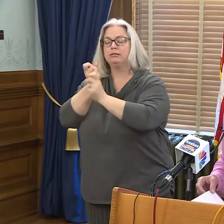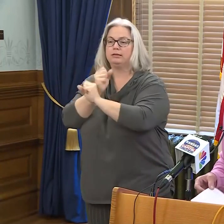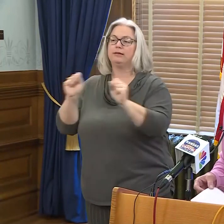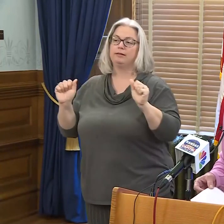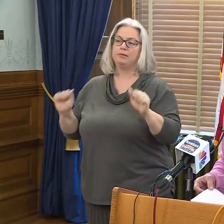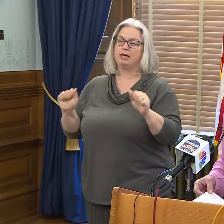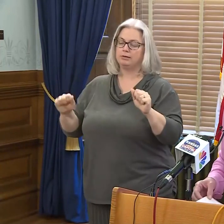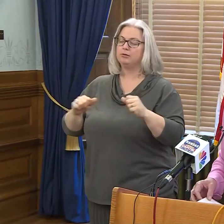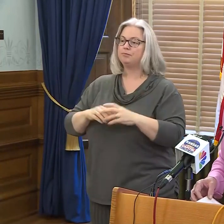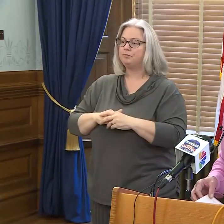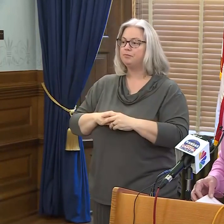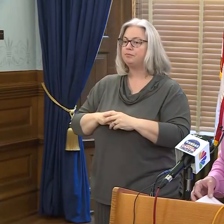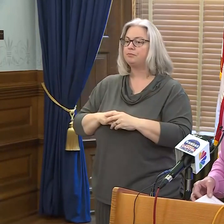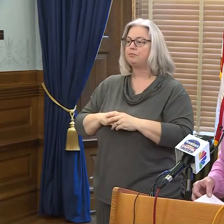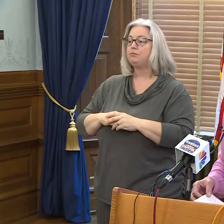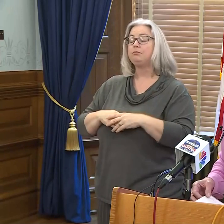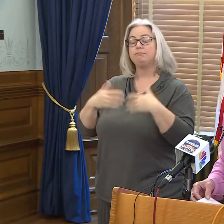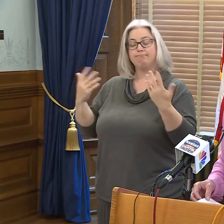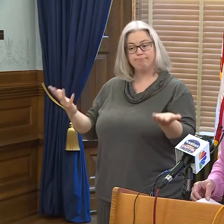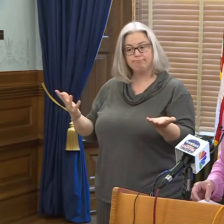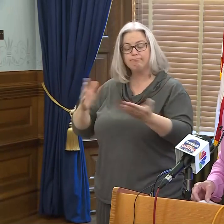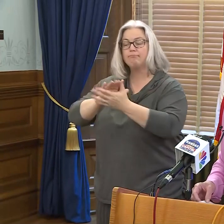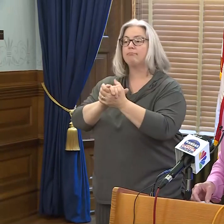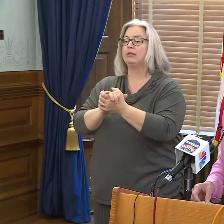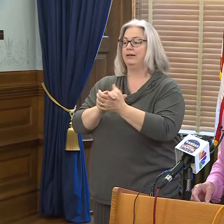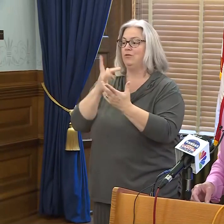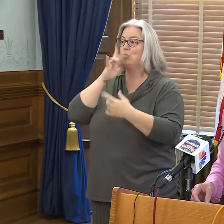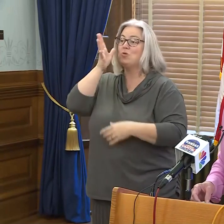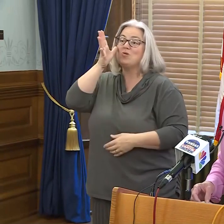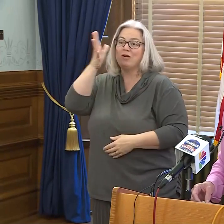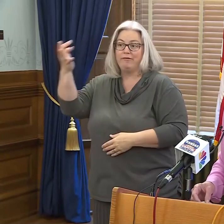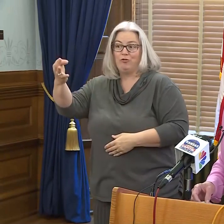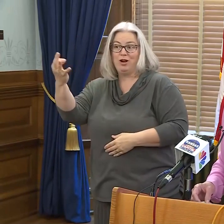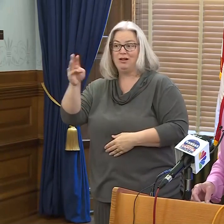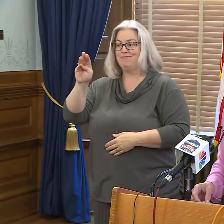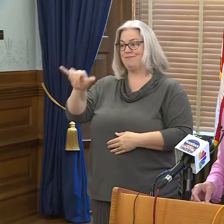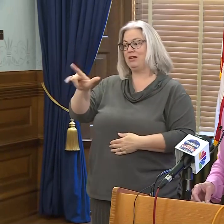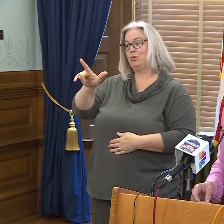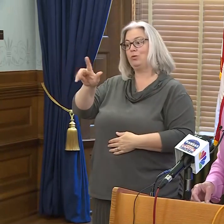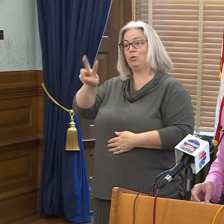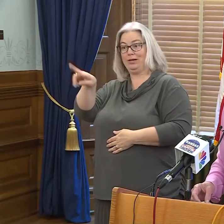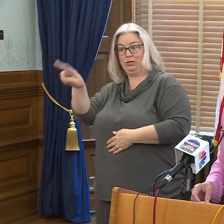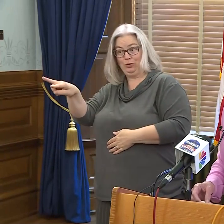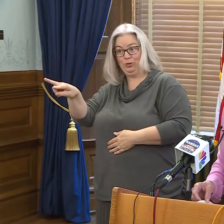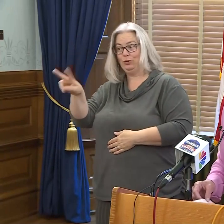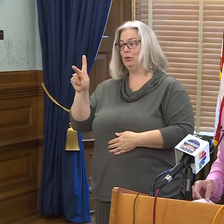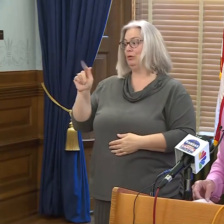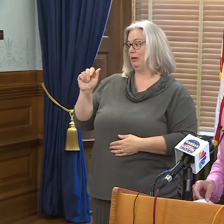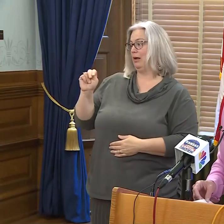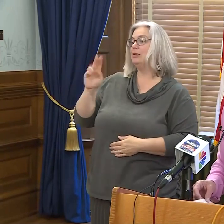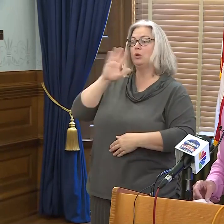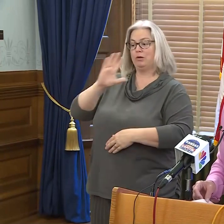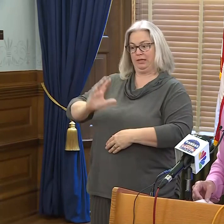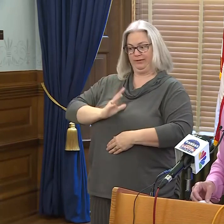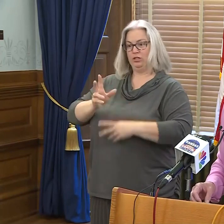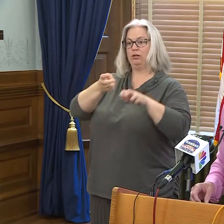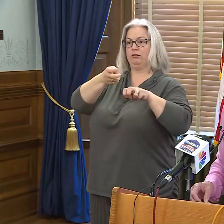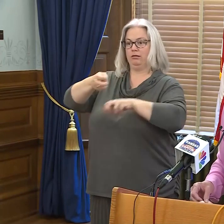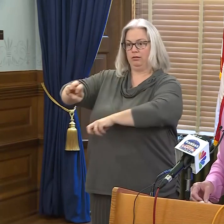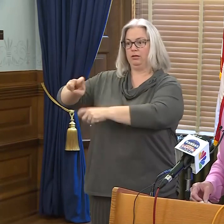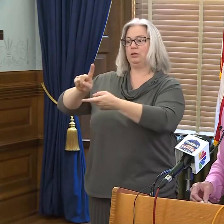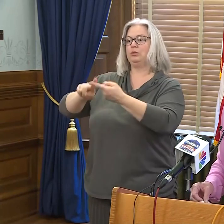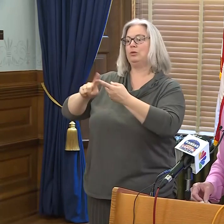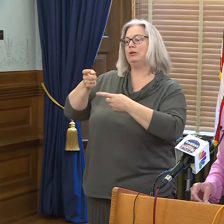as possible. Therefore, as of this Friday, May 22nd, Kansas will officially move into